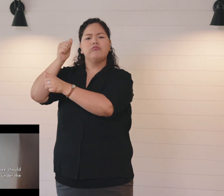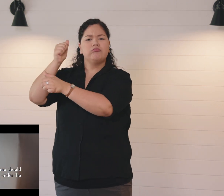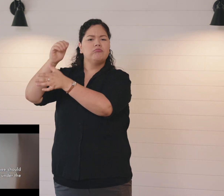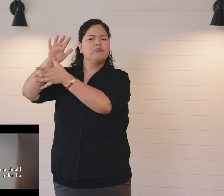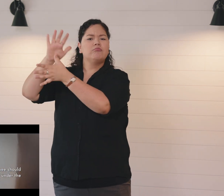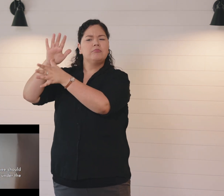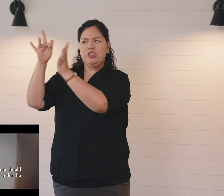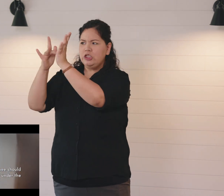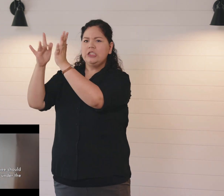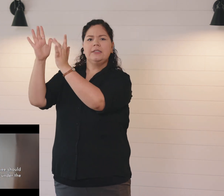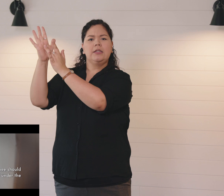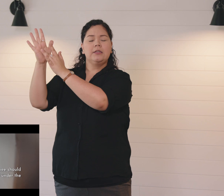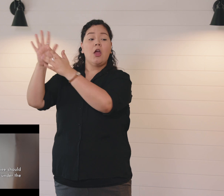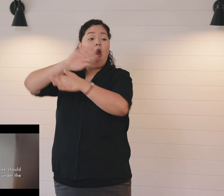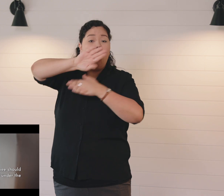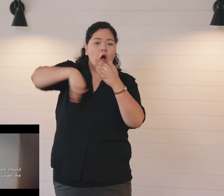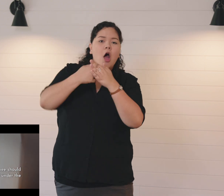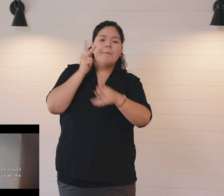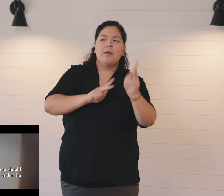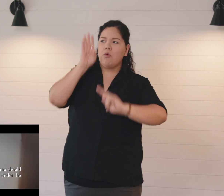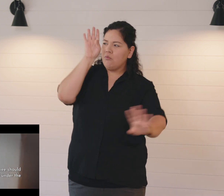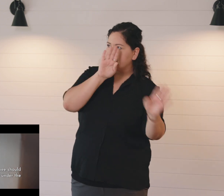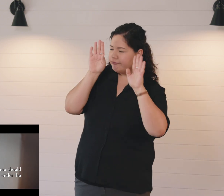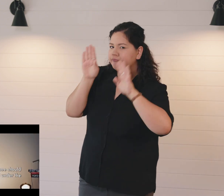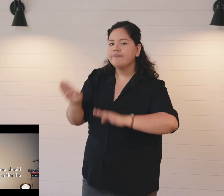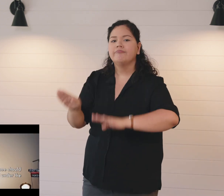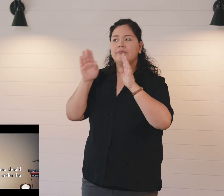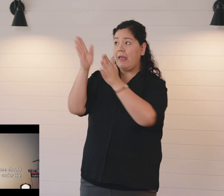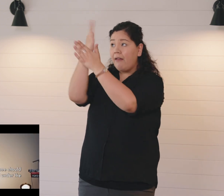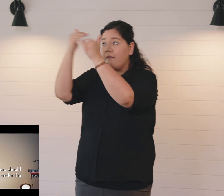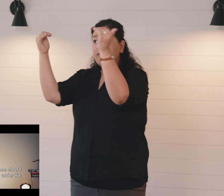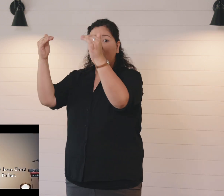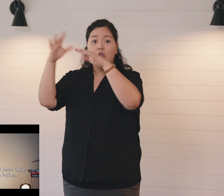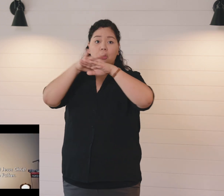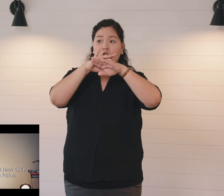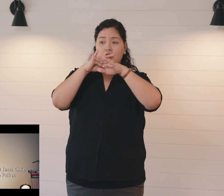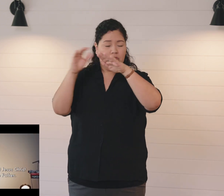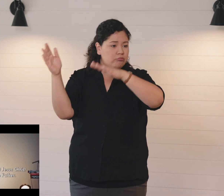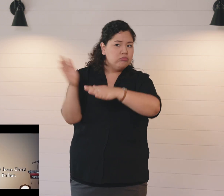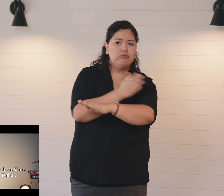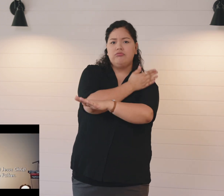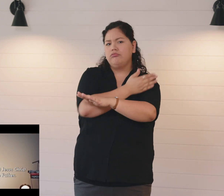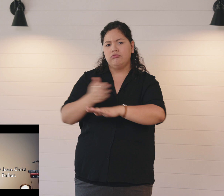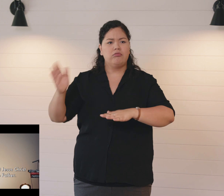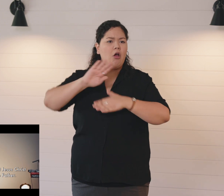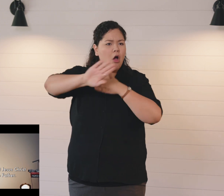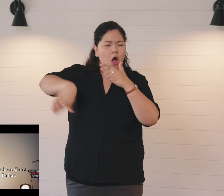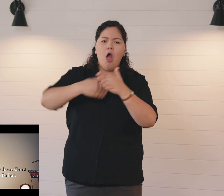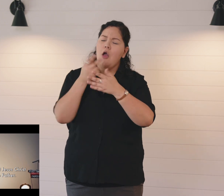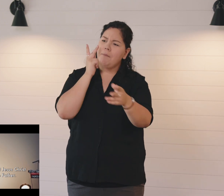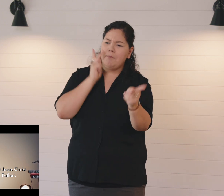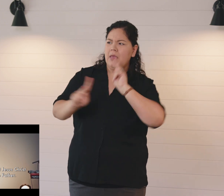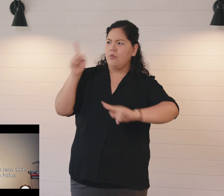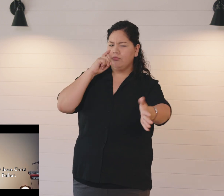of Jesus, every knee should bow, in heaven and on earth and under the earth, and every tongue acknowledge